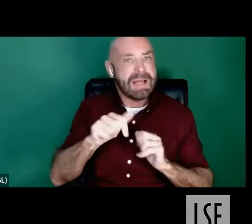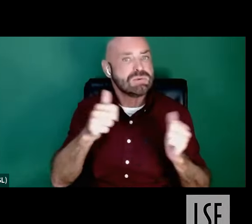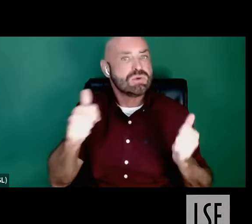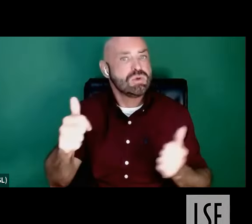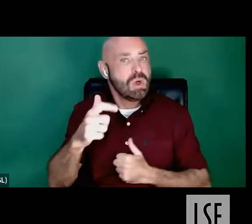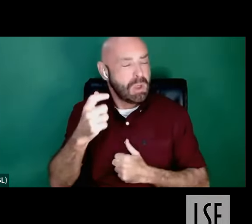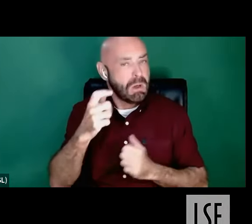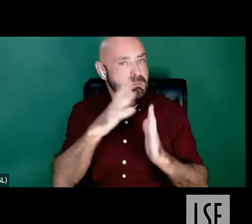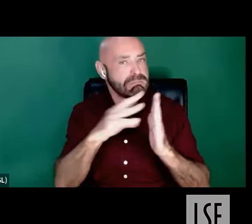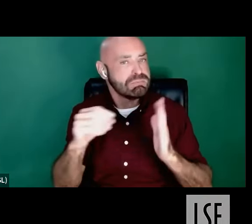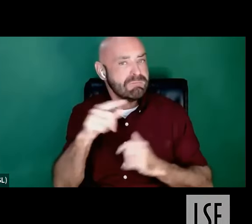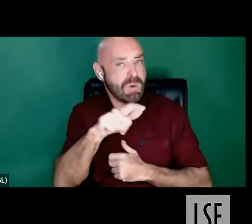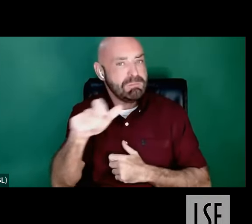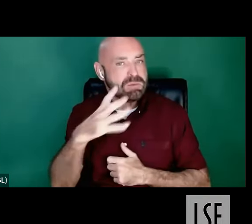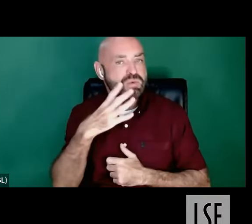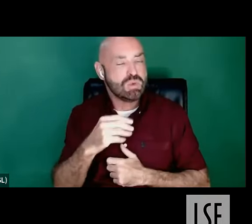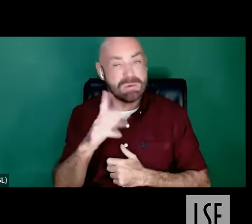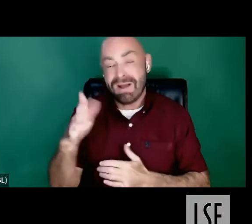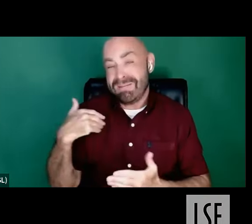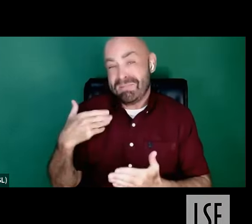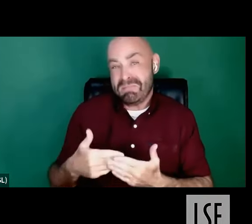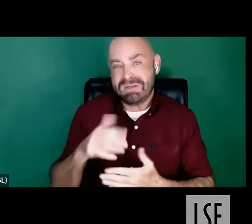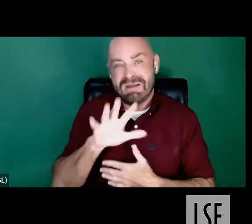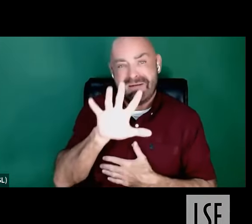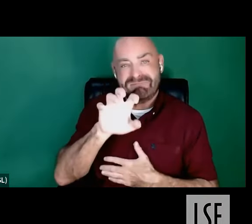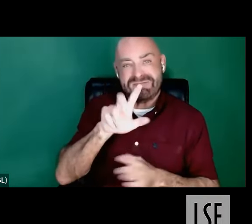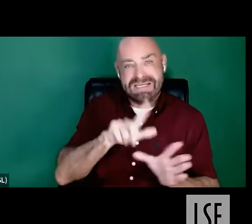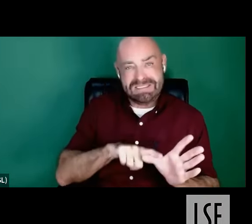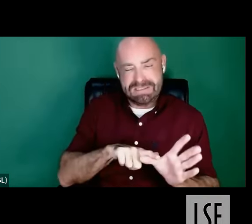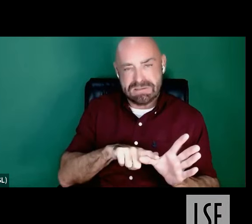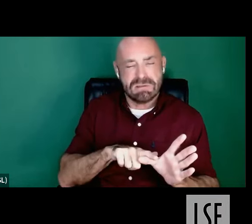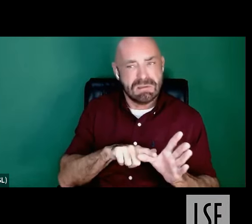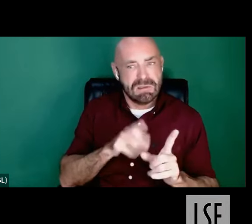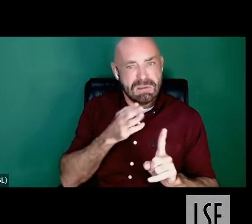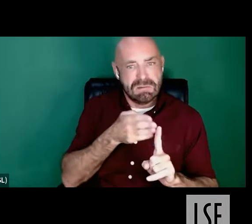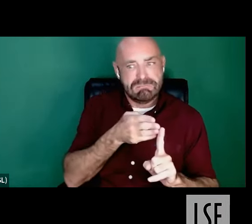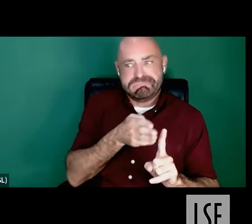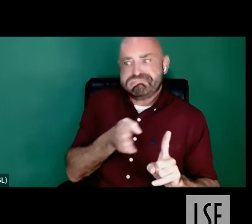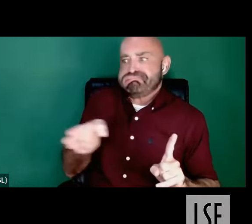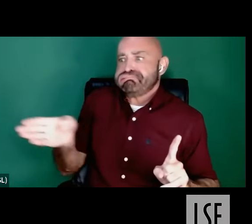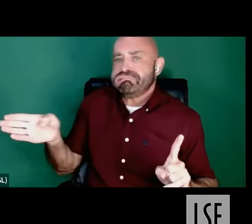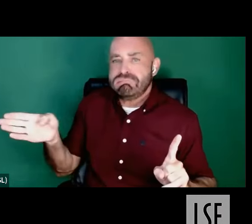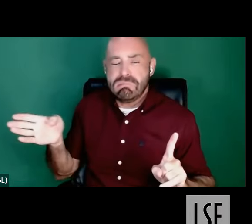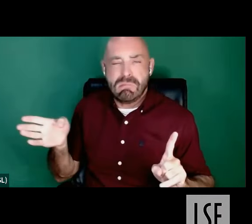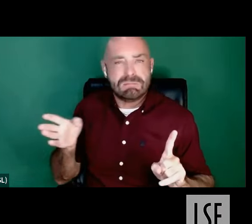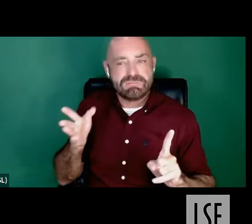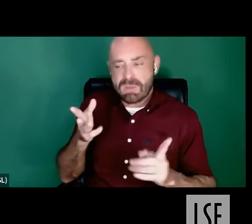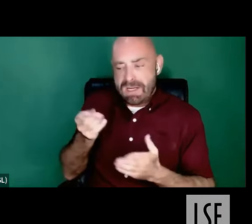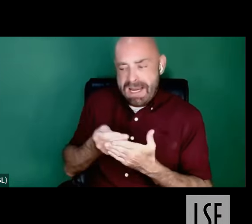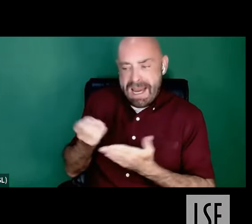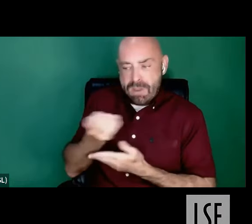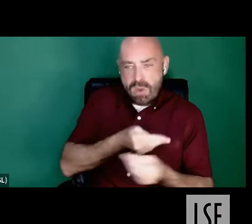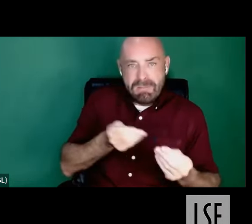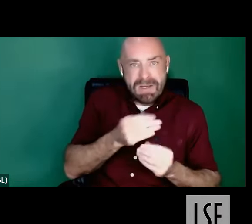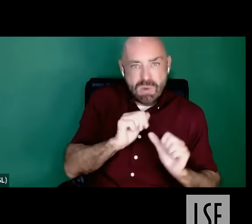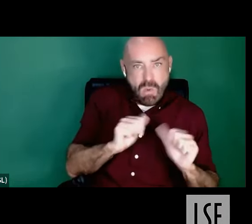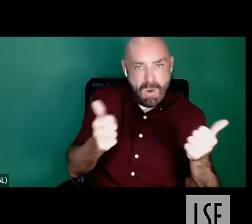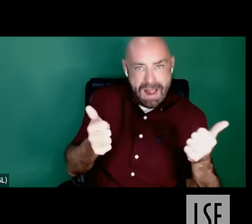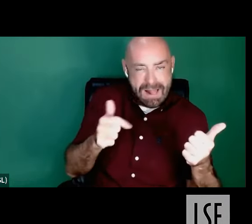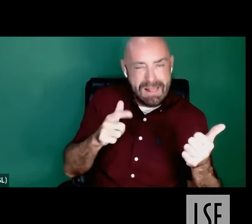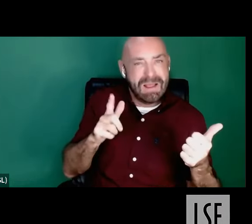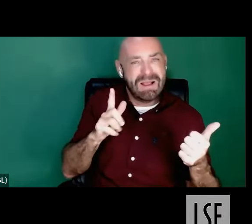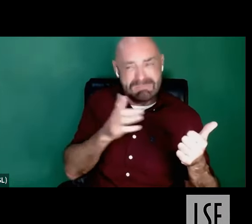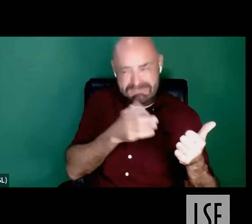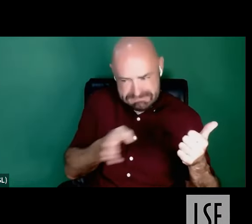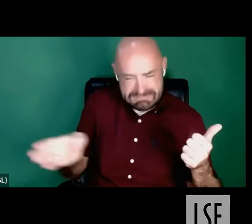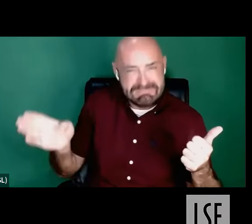And what we've seen in the last 15 years is that there's been a huge divergence. So even at points where the economy has not been doing very well anyway, but even at points